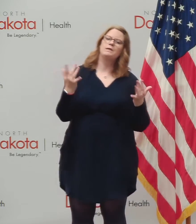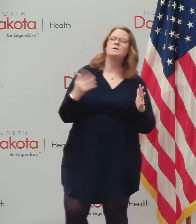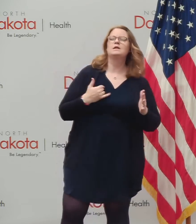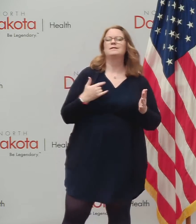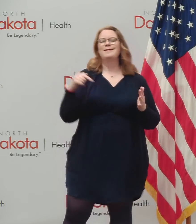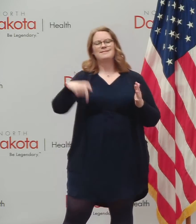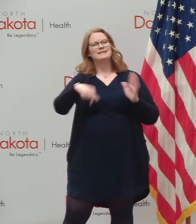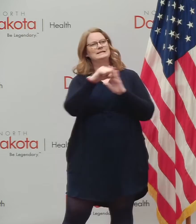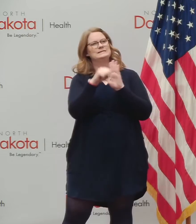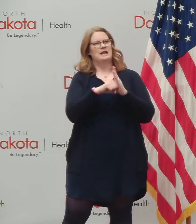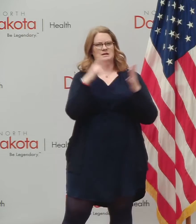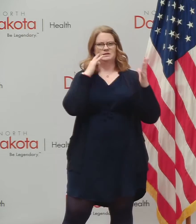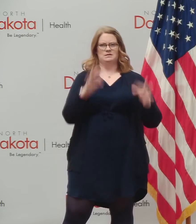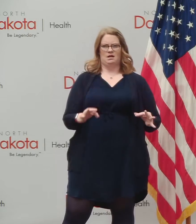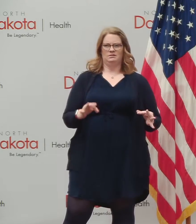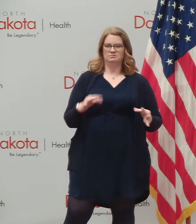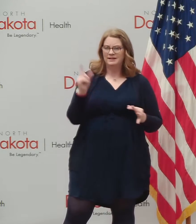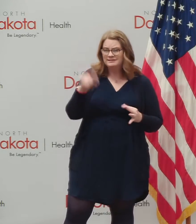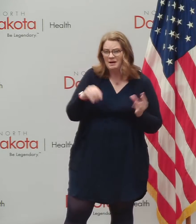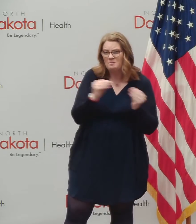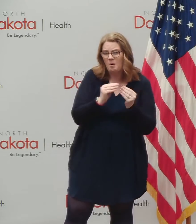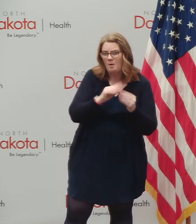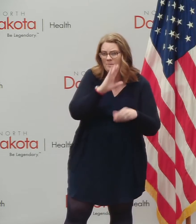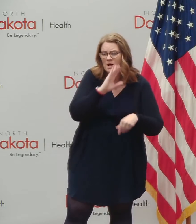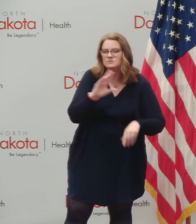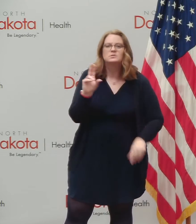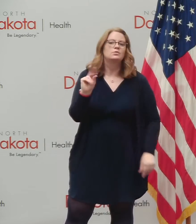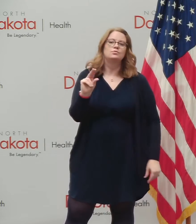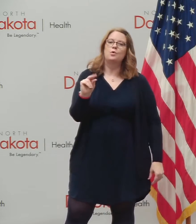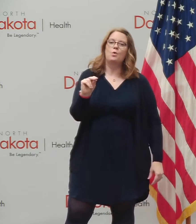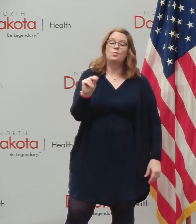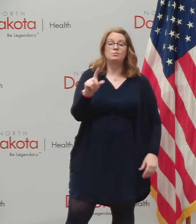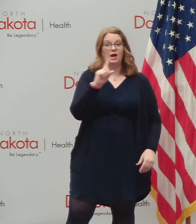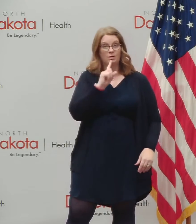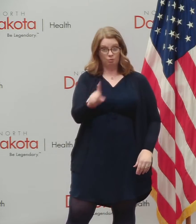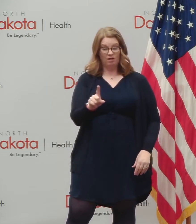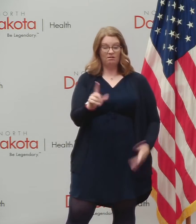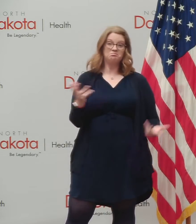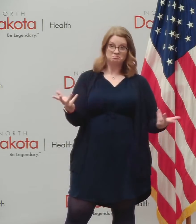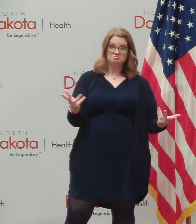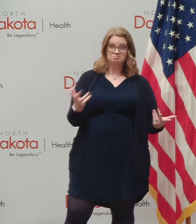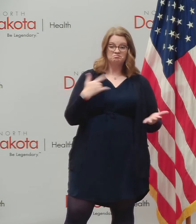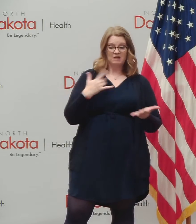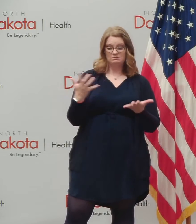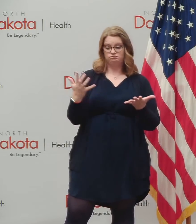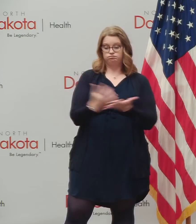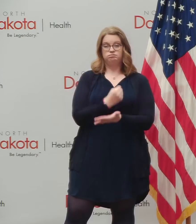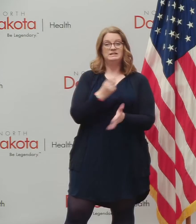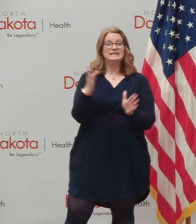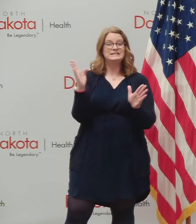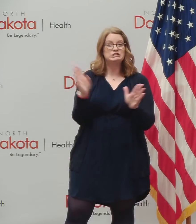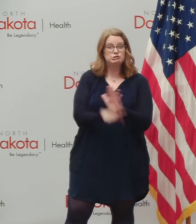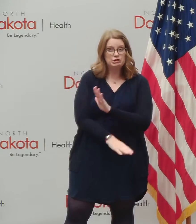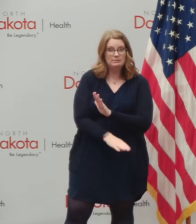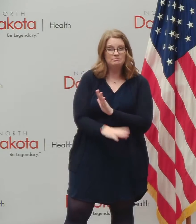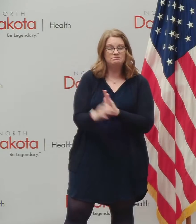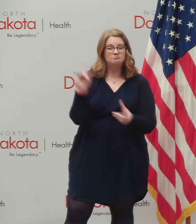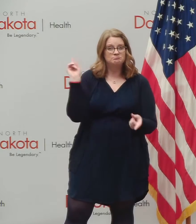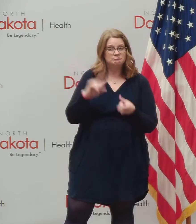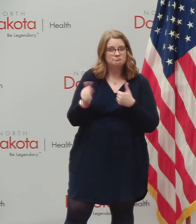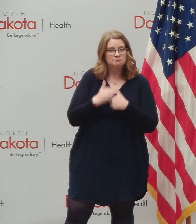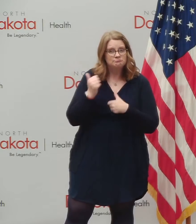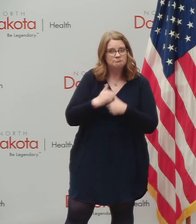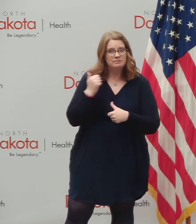as many beds is that we do the low-cost, highly effective mitigation efforts of masking